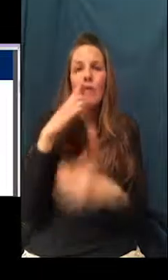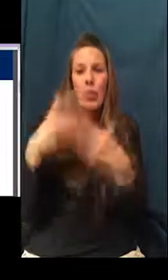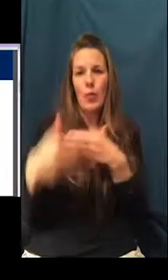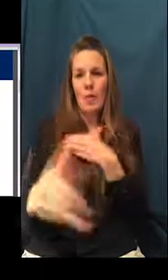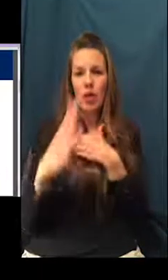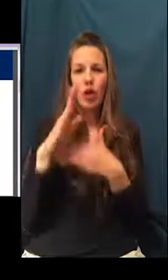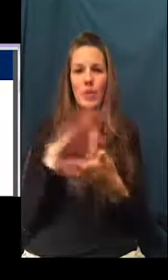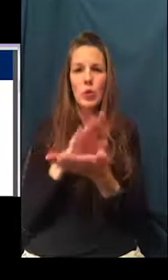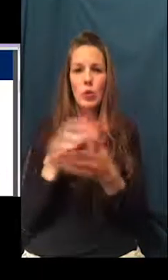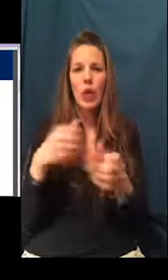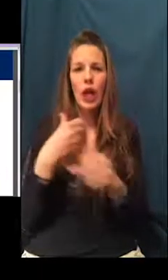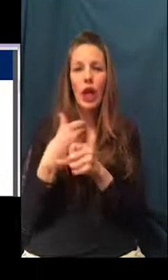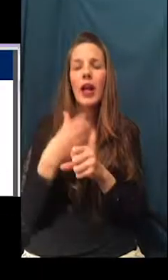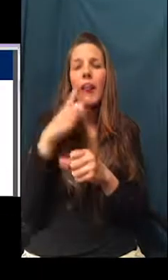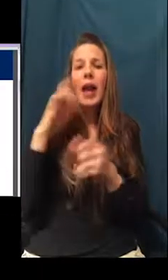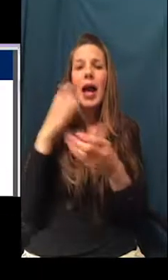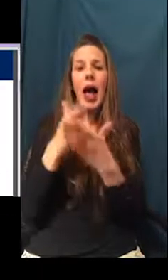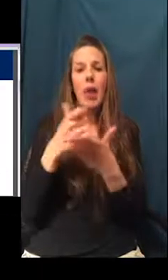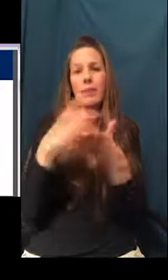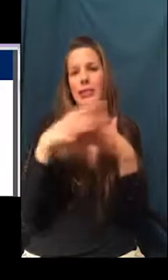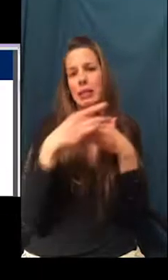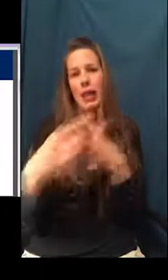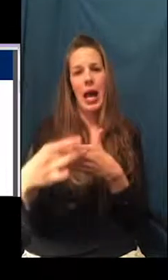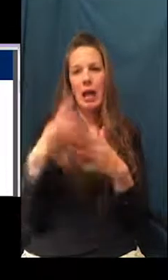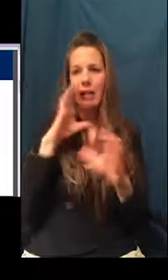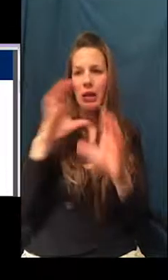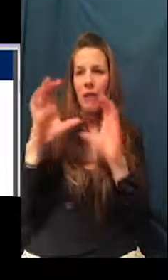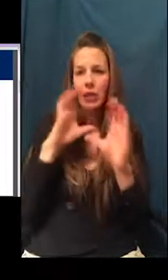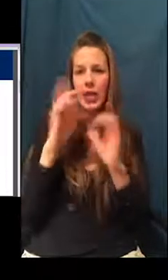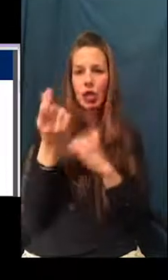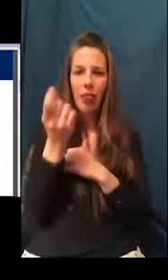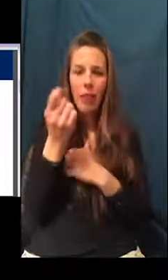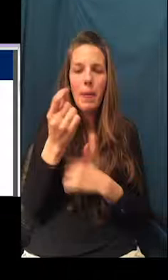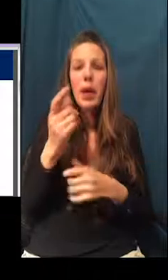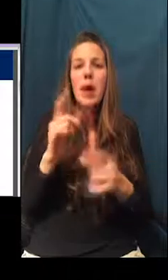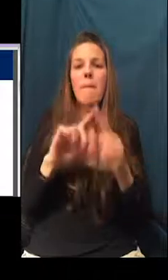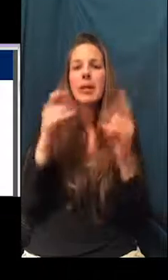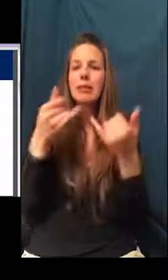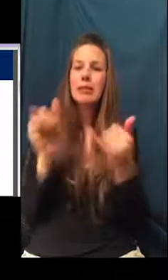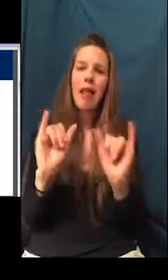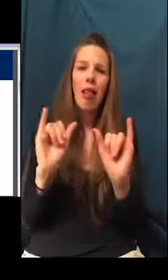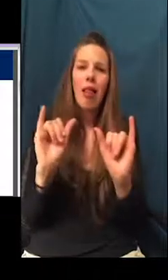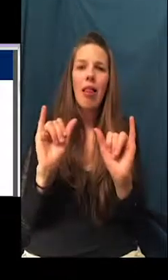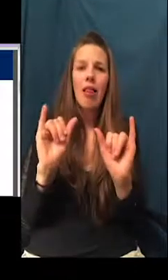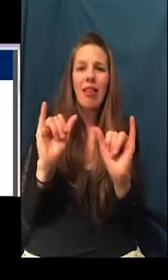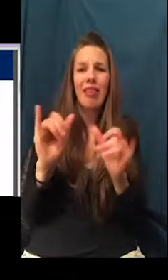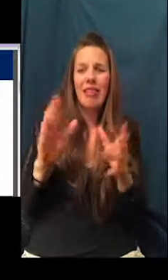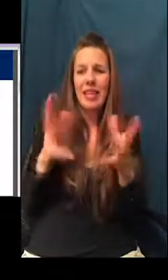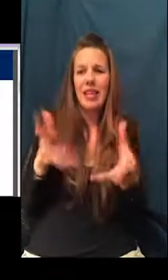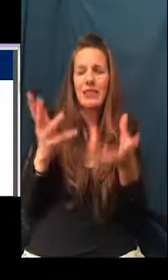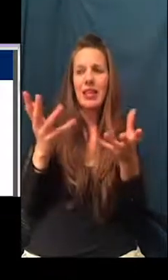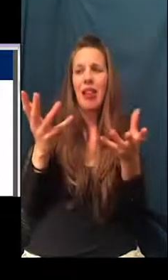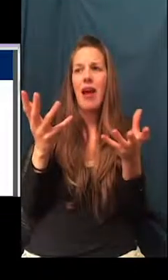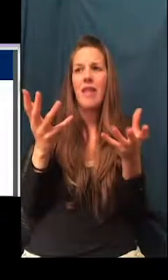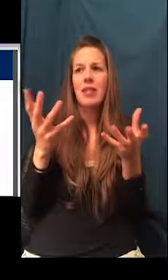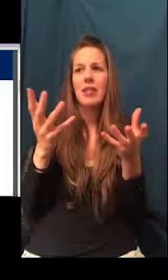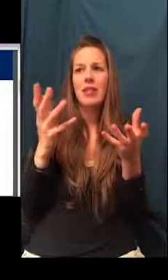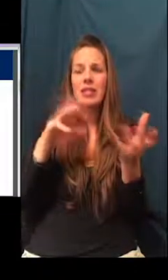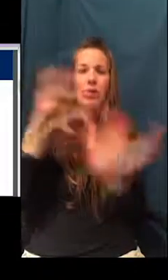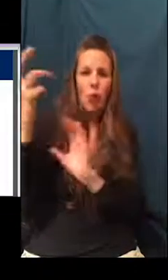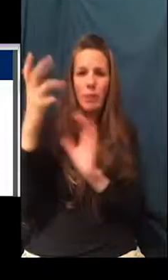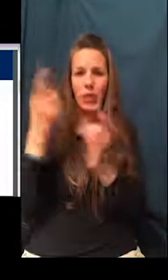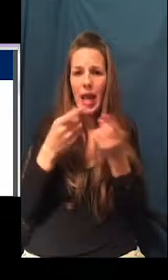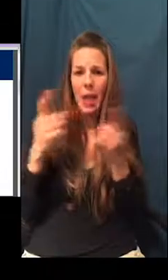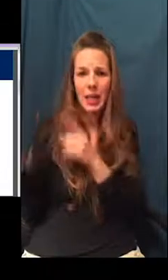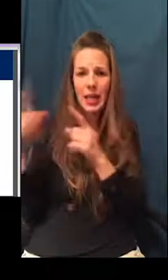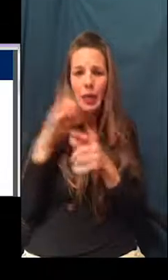remainder of this school year, that helps guide a little bit of the conversation, but it still leaves a lot of disruption